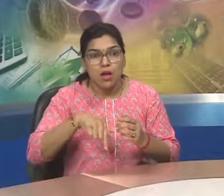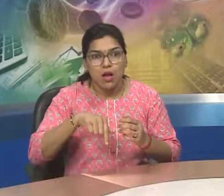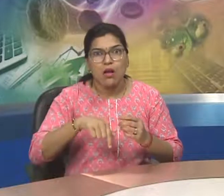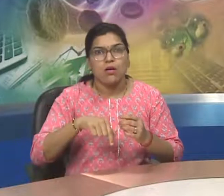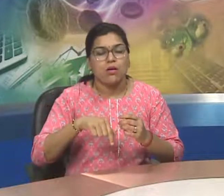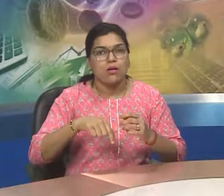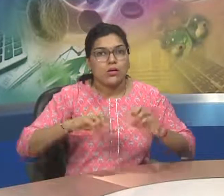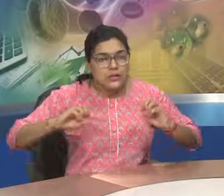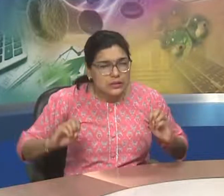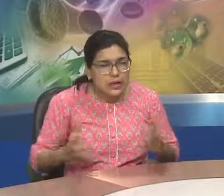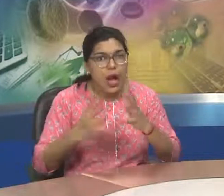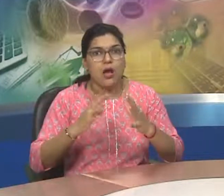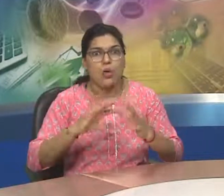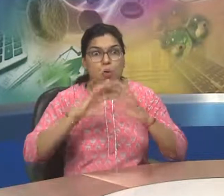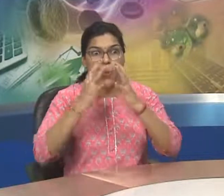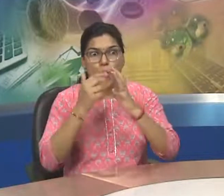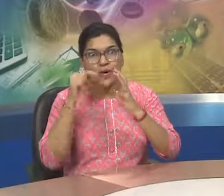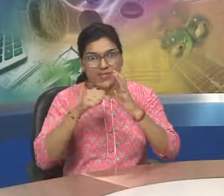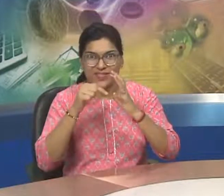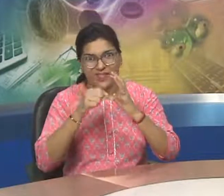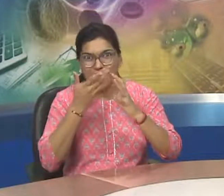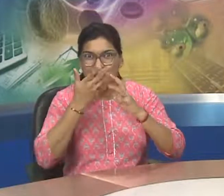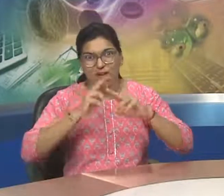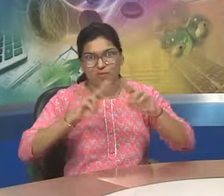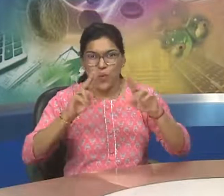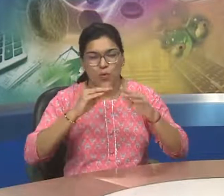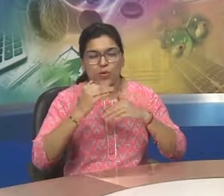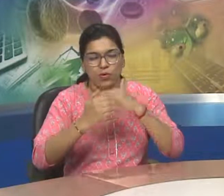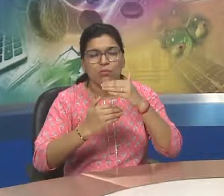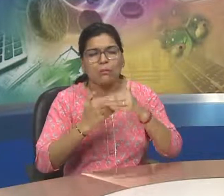the primitive life forms